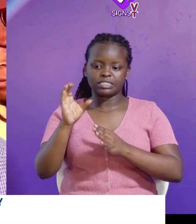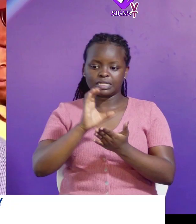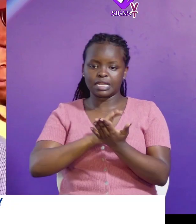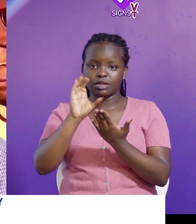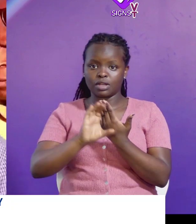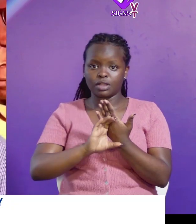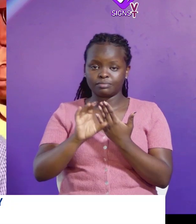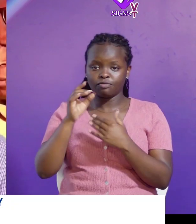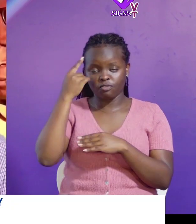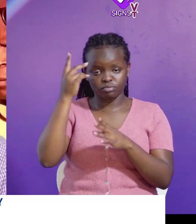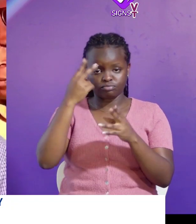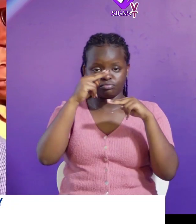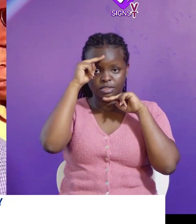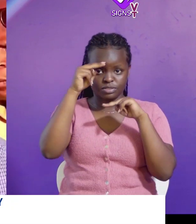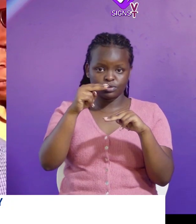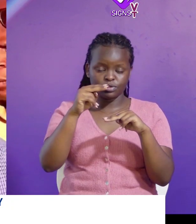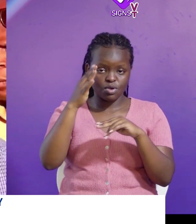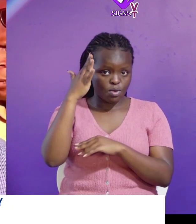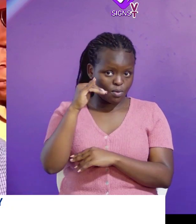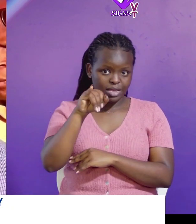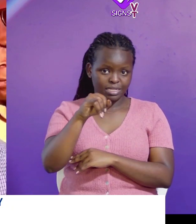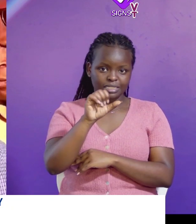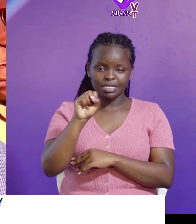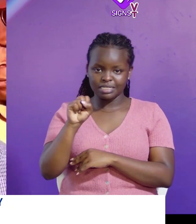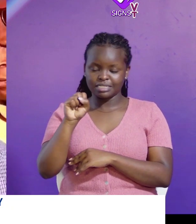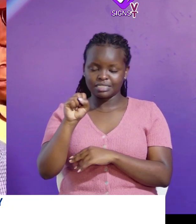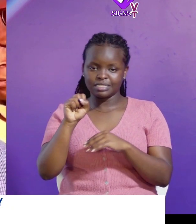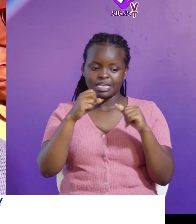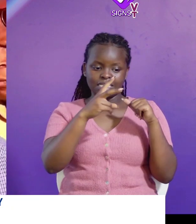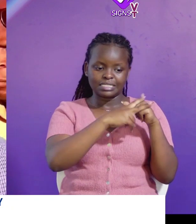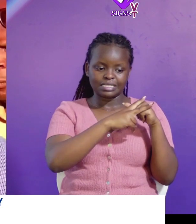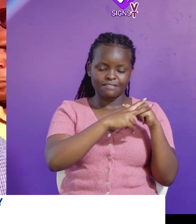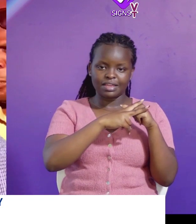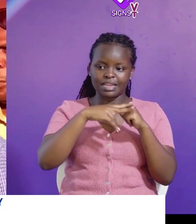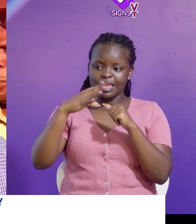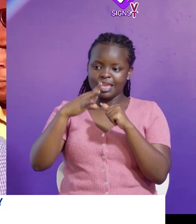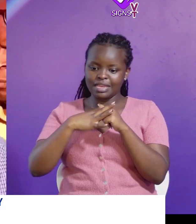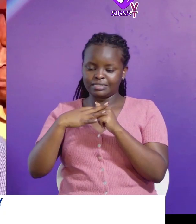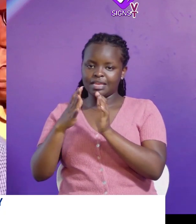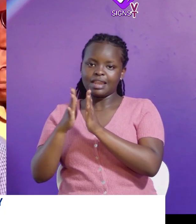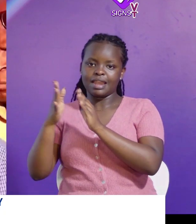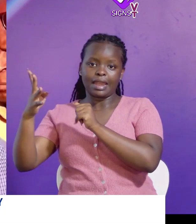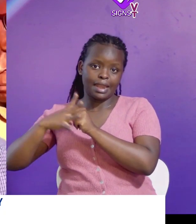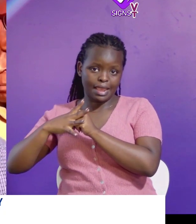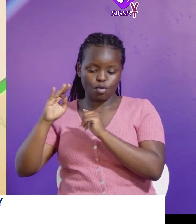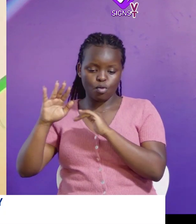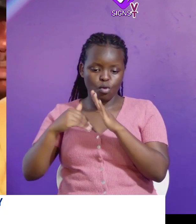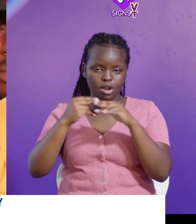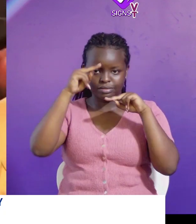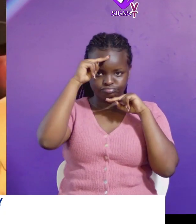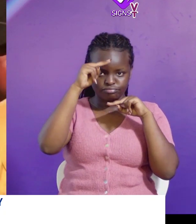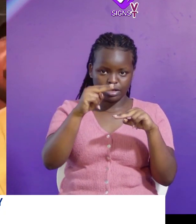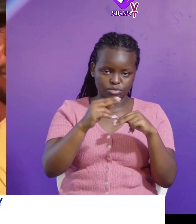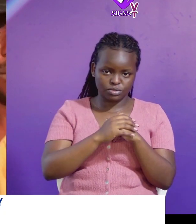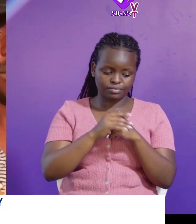secondary, because the JS grade 7, 8 and 9 are all in secondary. Hili jambo